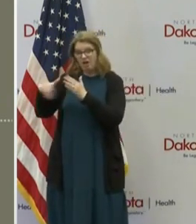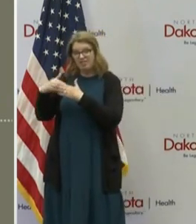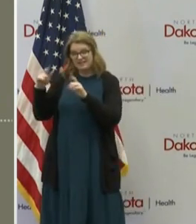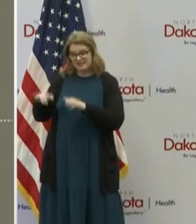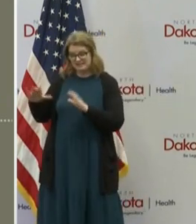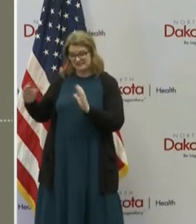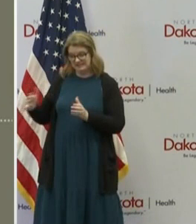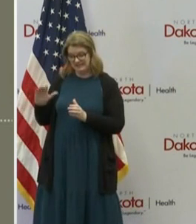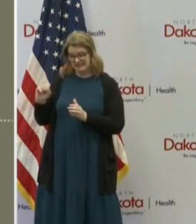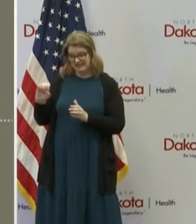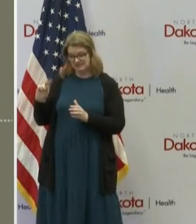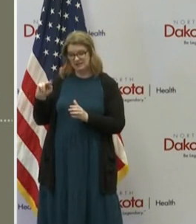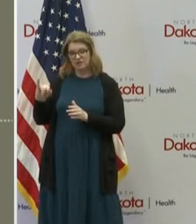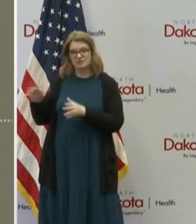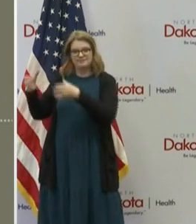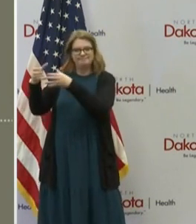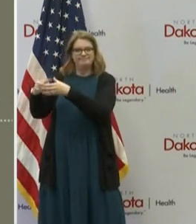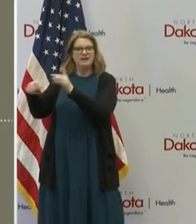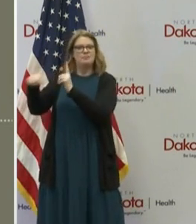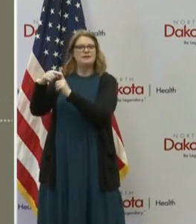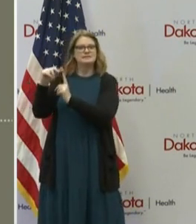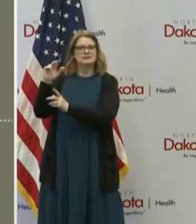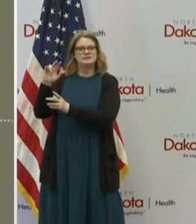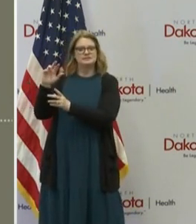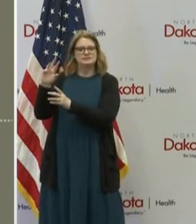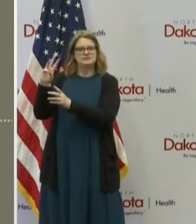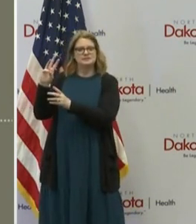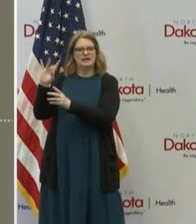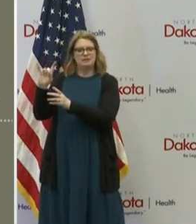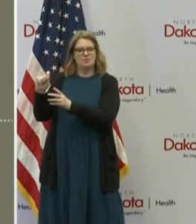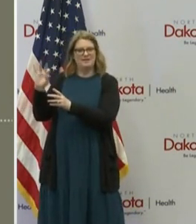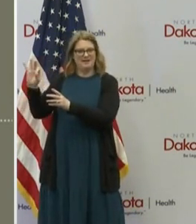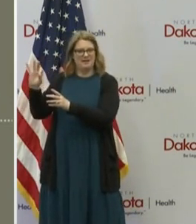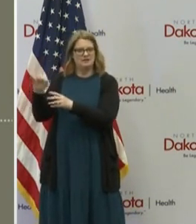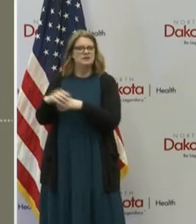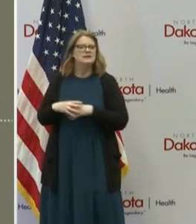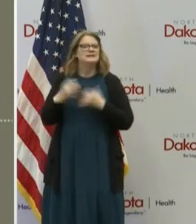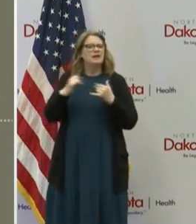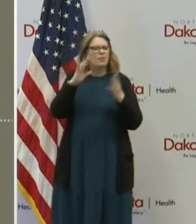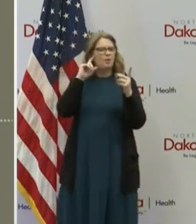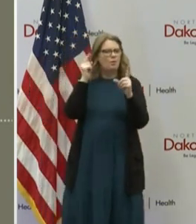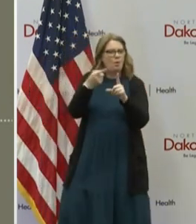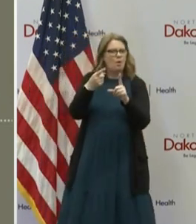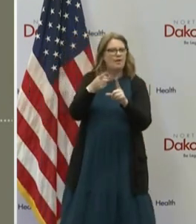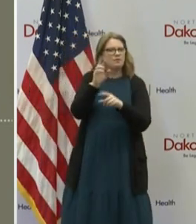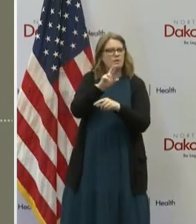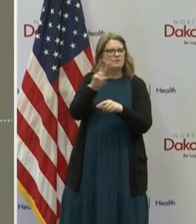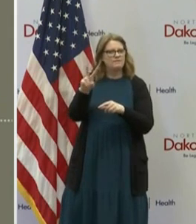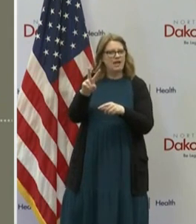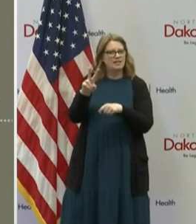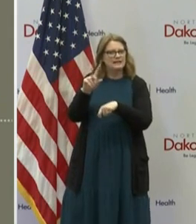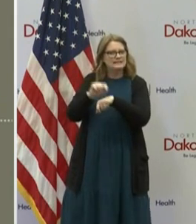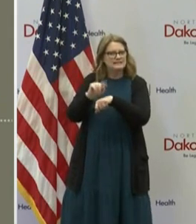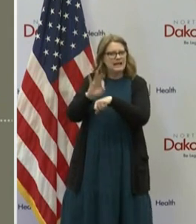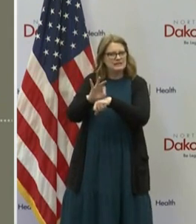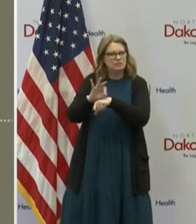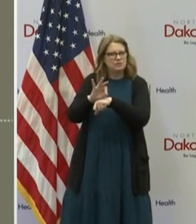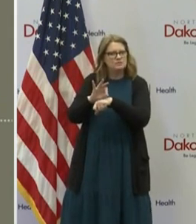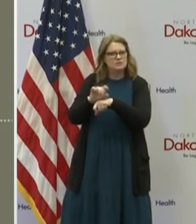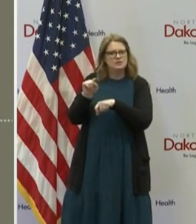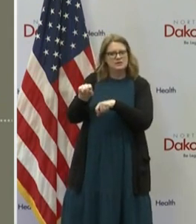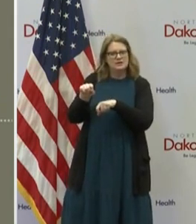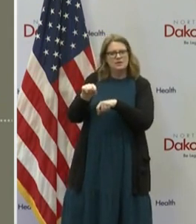9.5. And the whole point of the Red River Valley Task Force was to try to make sure that we could get that positive